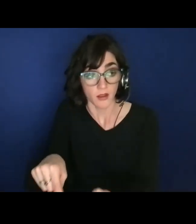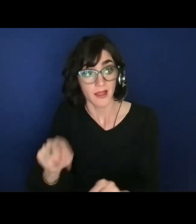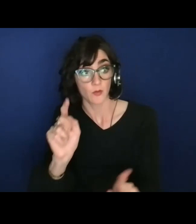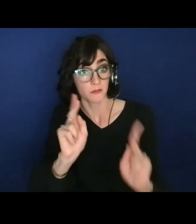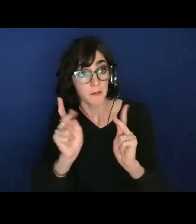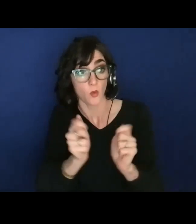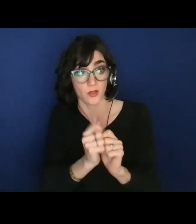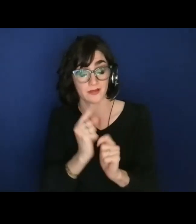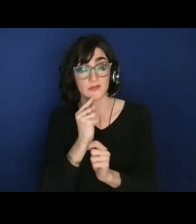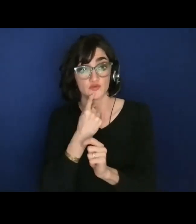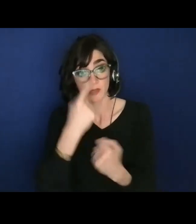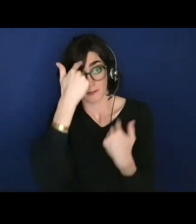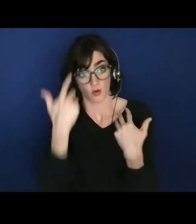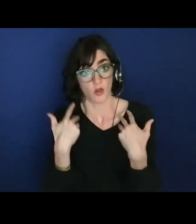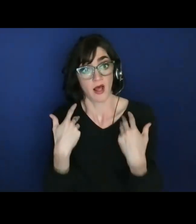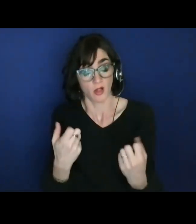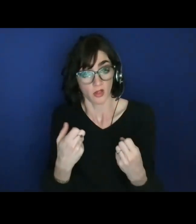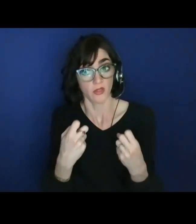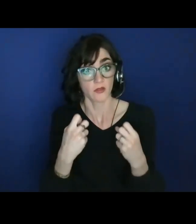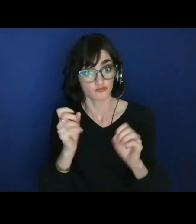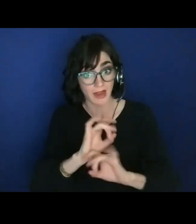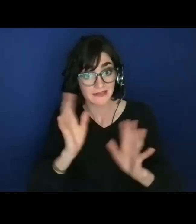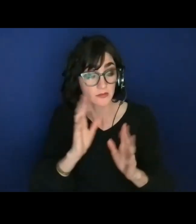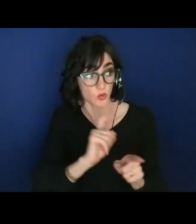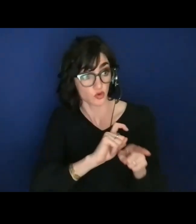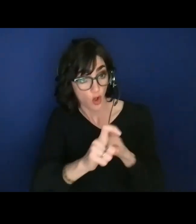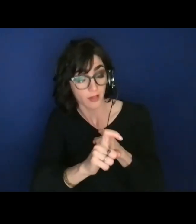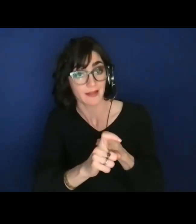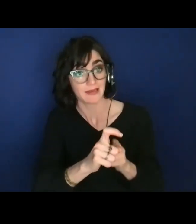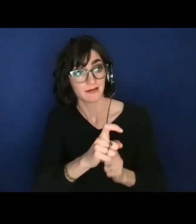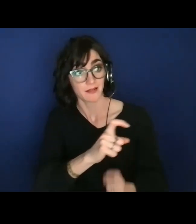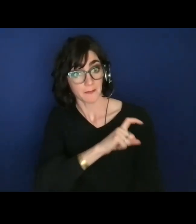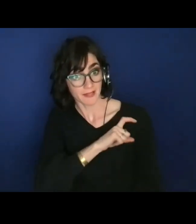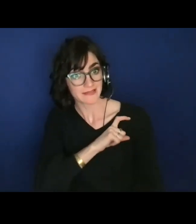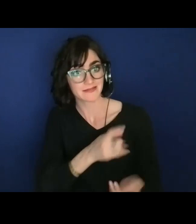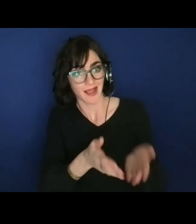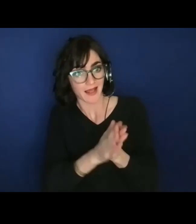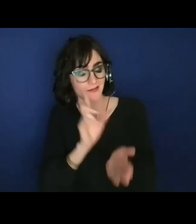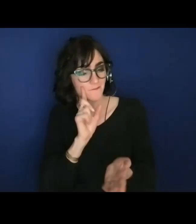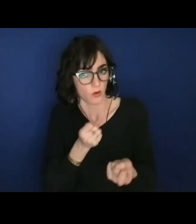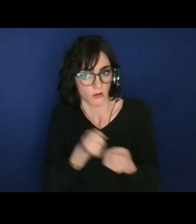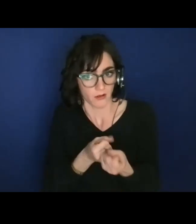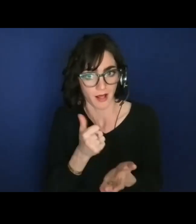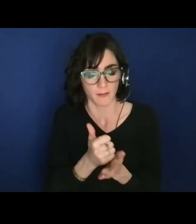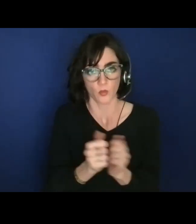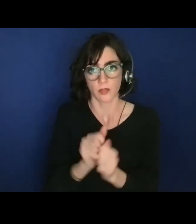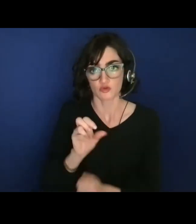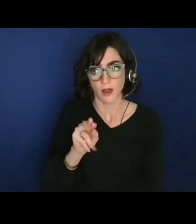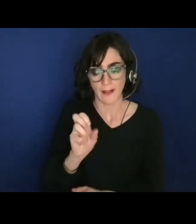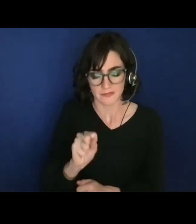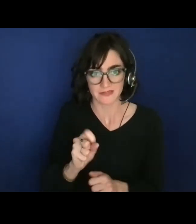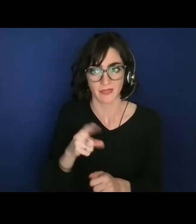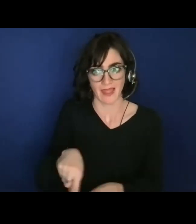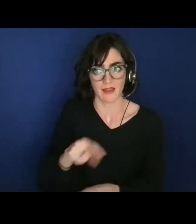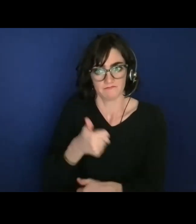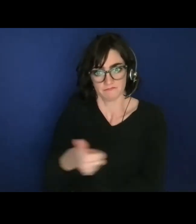police, calling 911 to get help with crimes that were being committed against them. So I just want to just put that out there, that I think